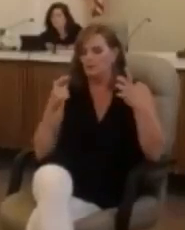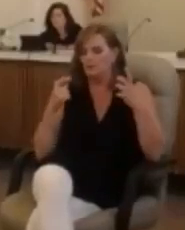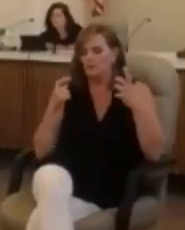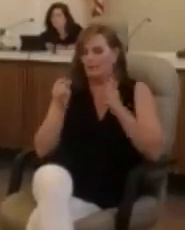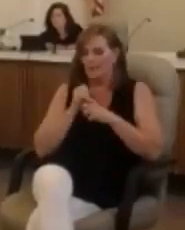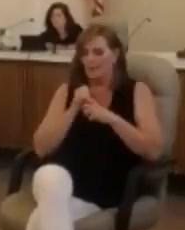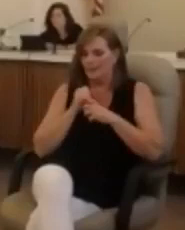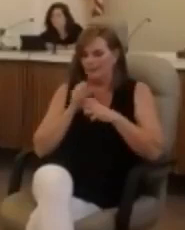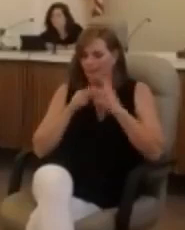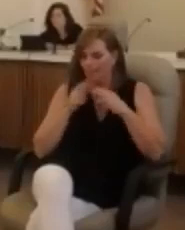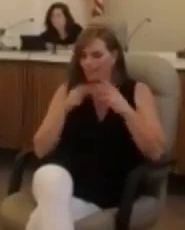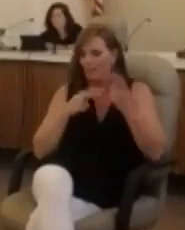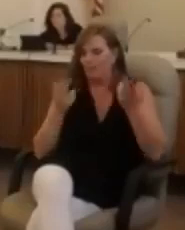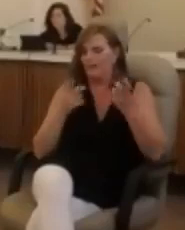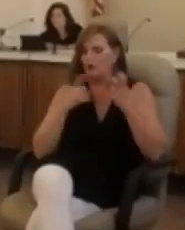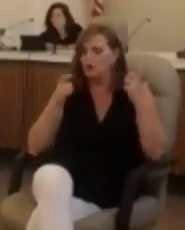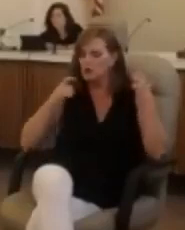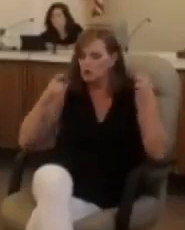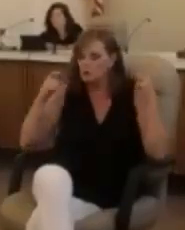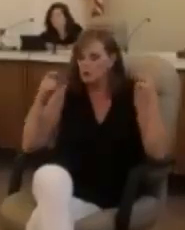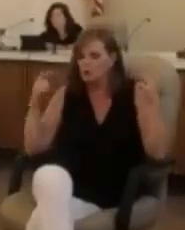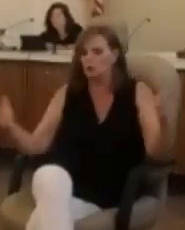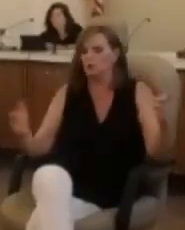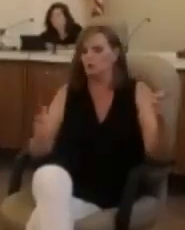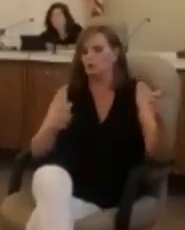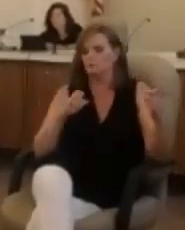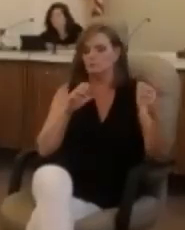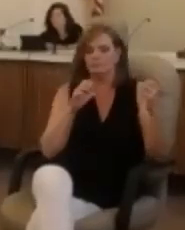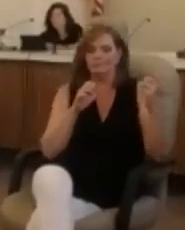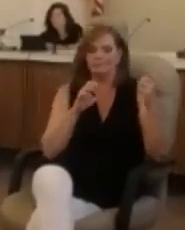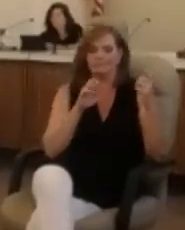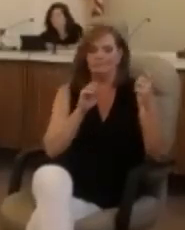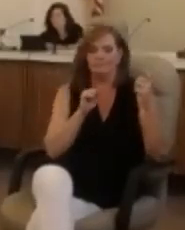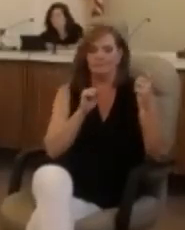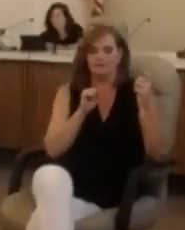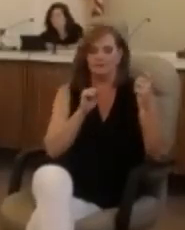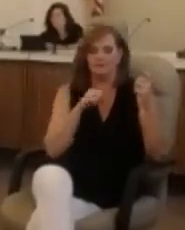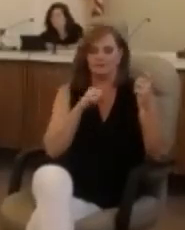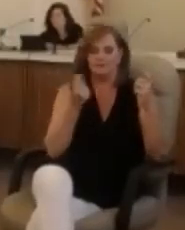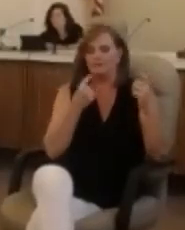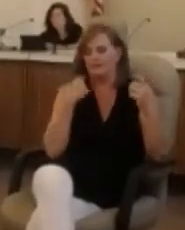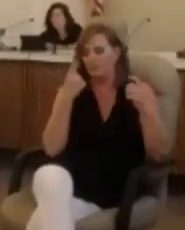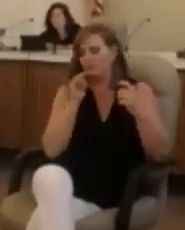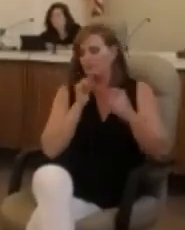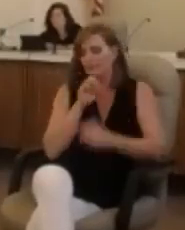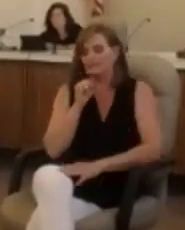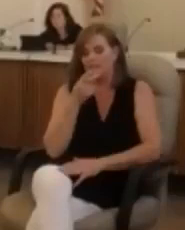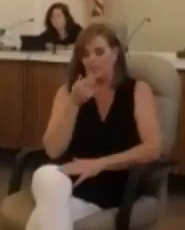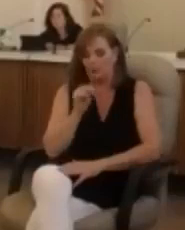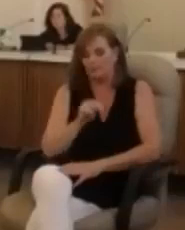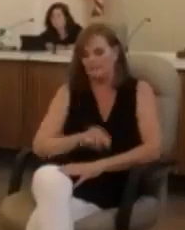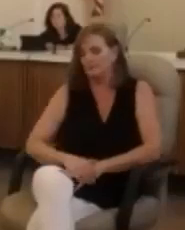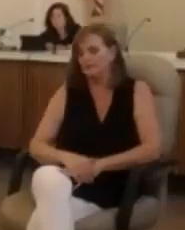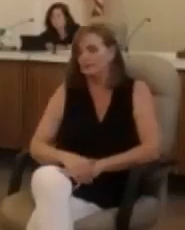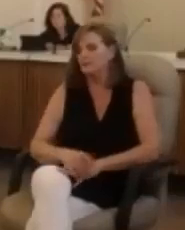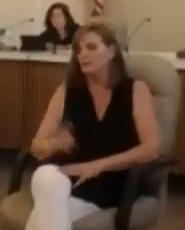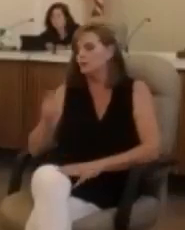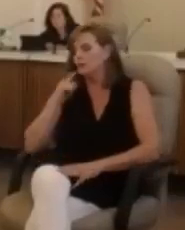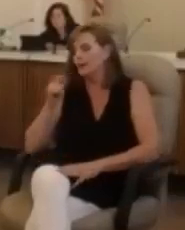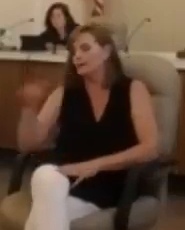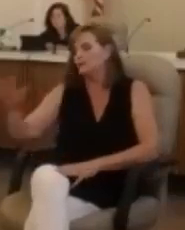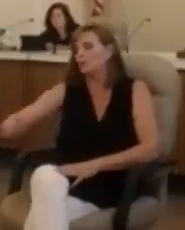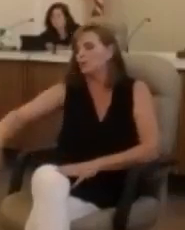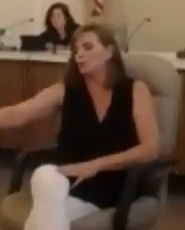profoundly change the character of the neighborhood. I have traffic concerns as well. I